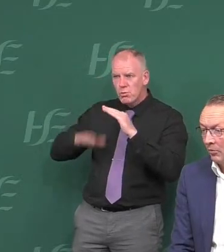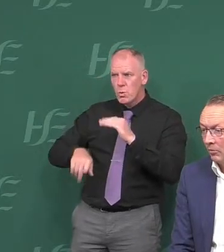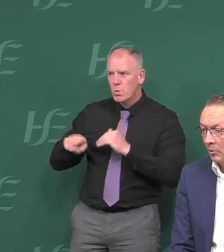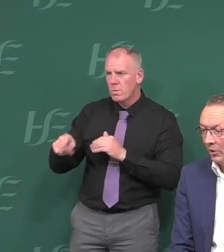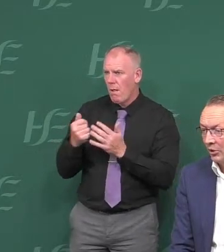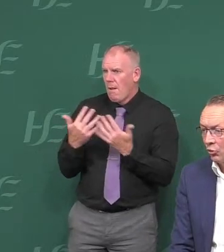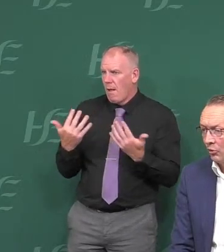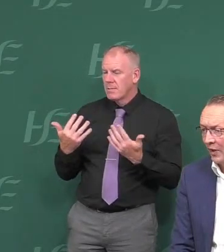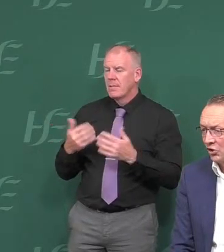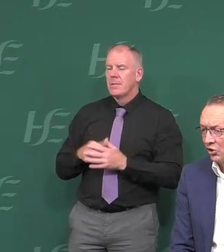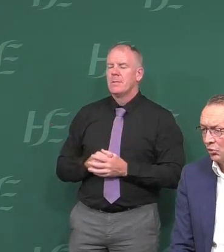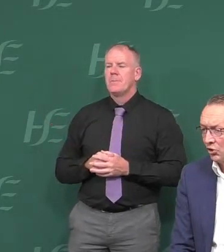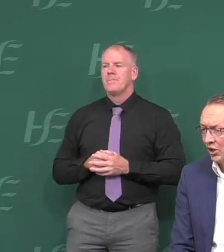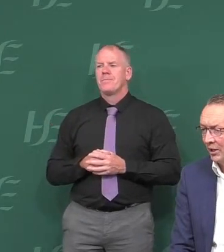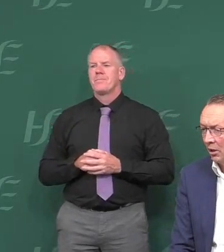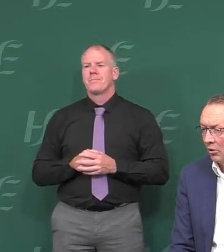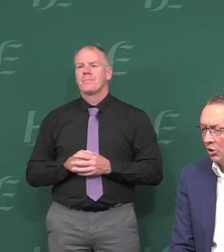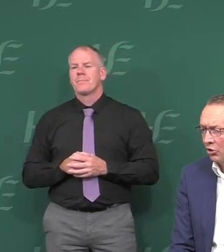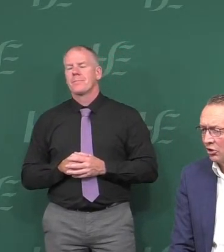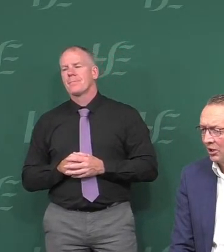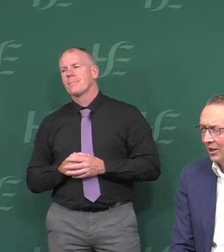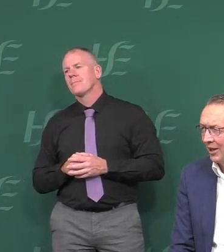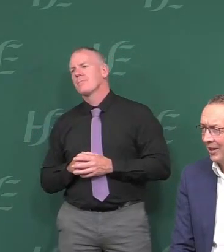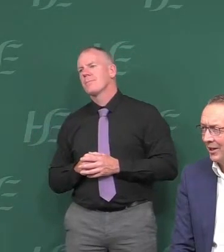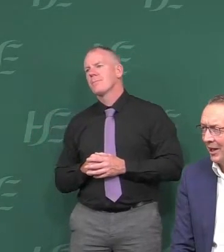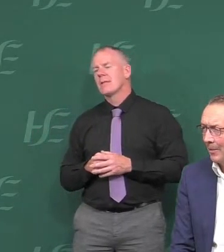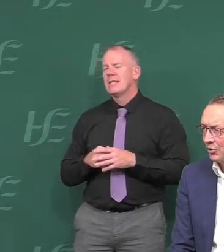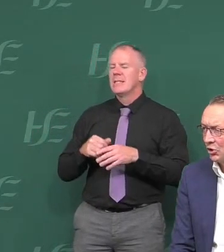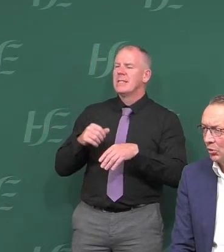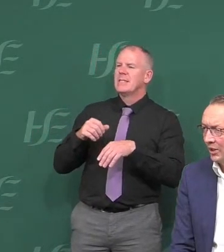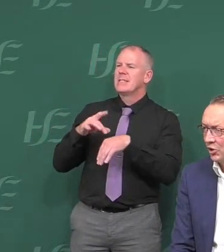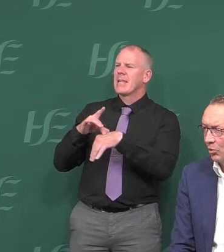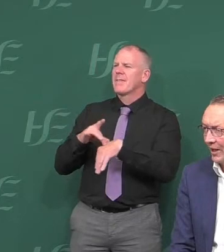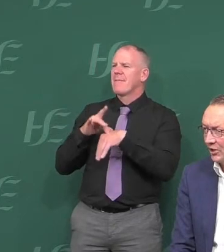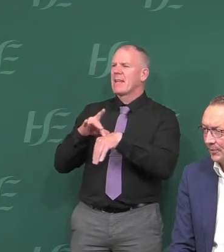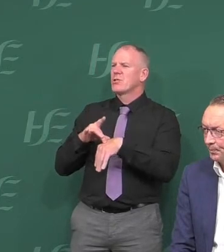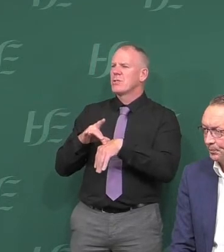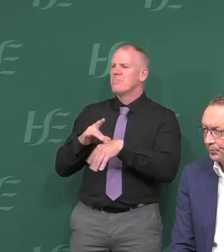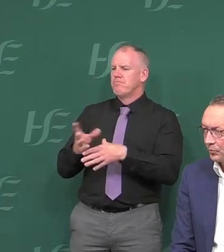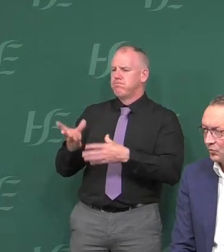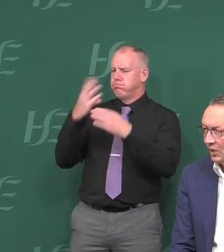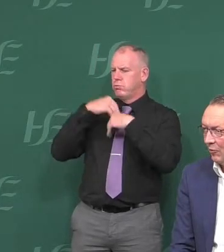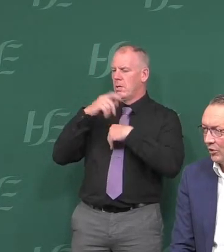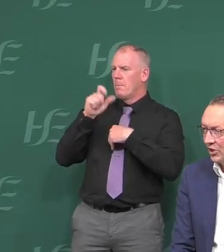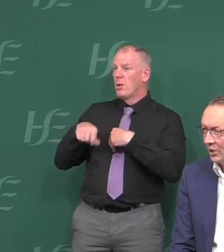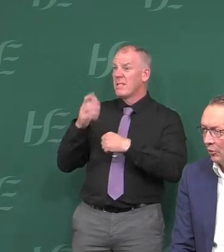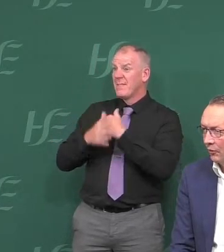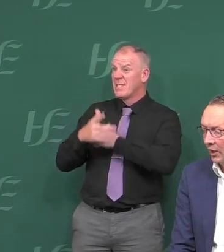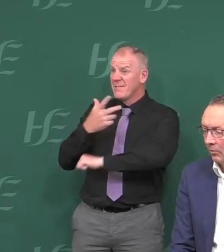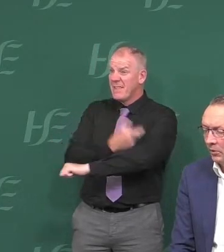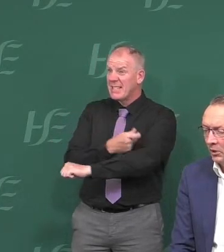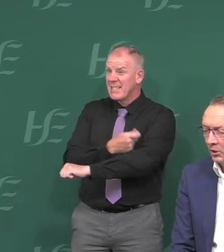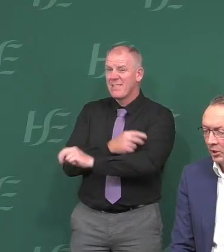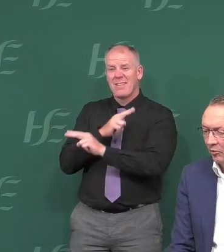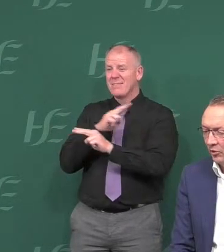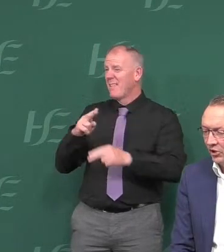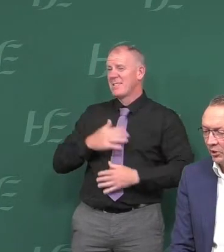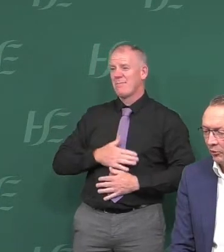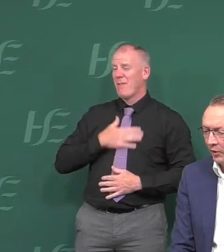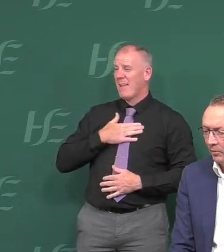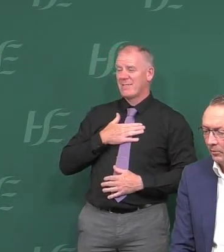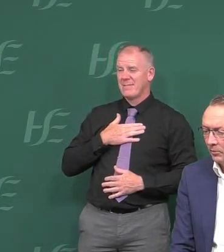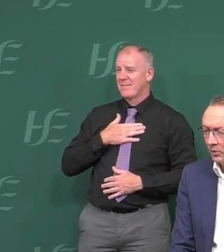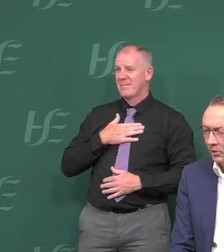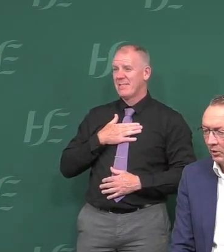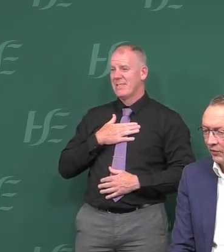breakthrough infections we're seeing are not absolutely a surprise. If we see enough If we